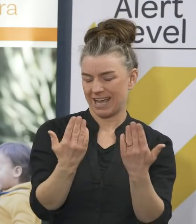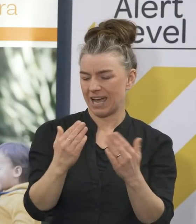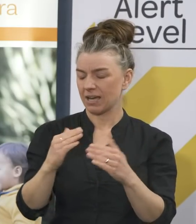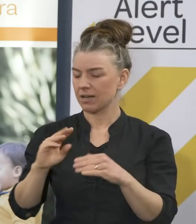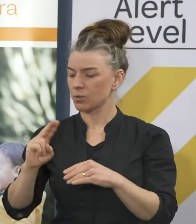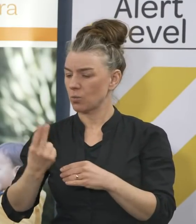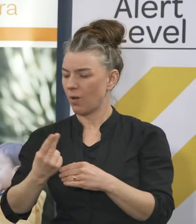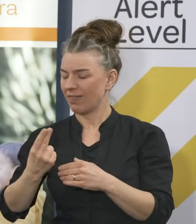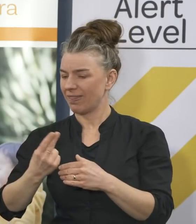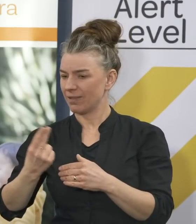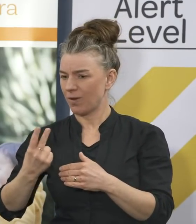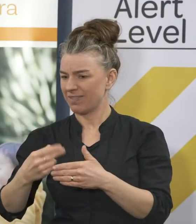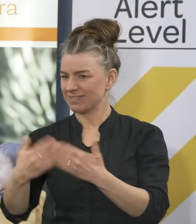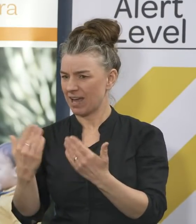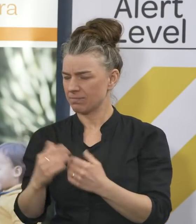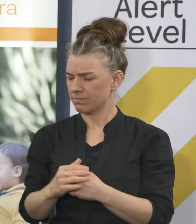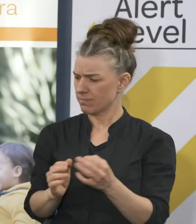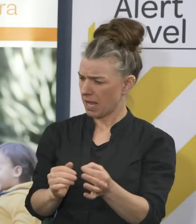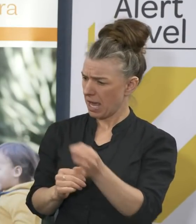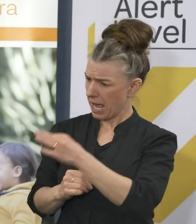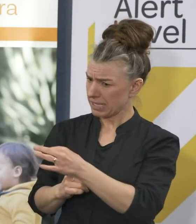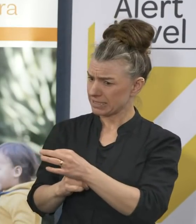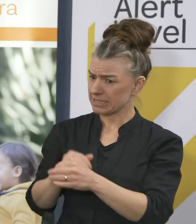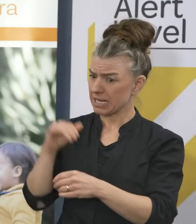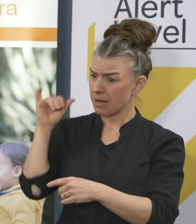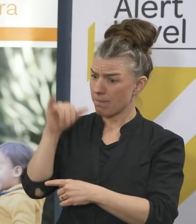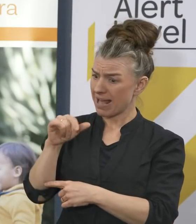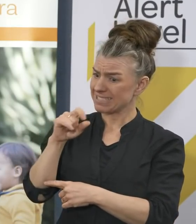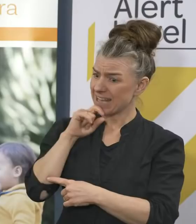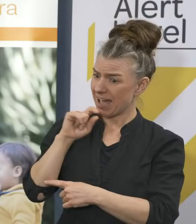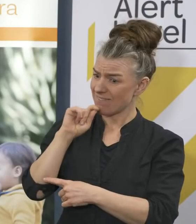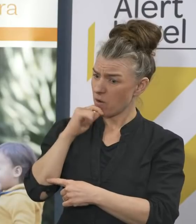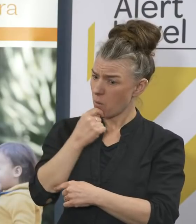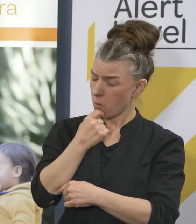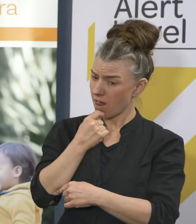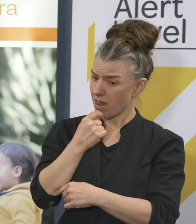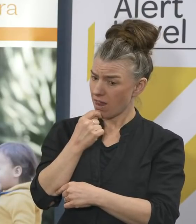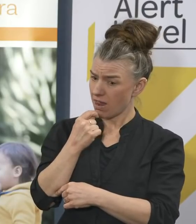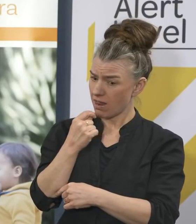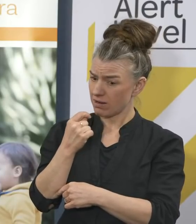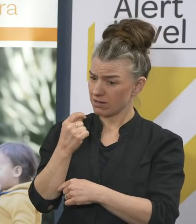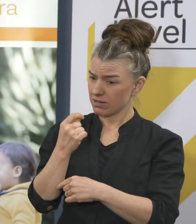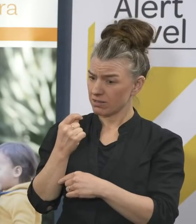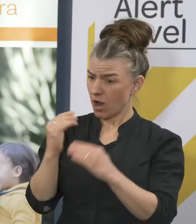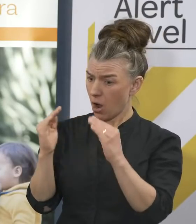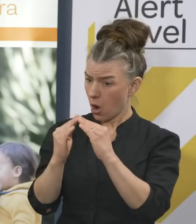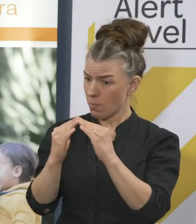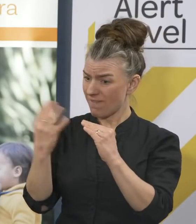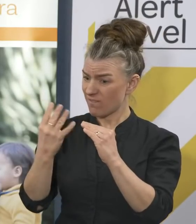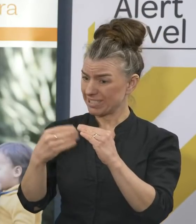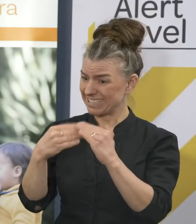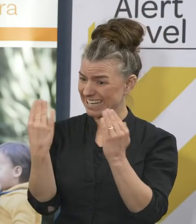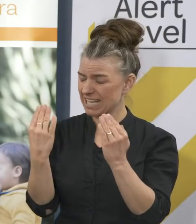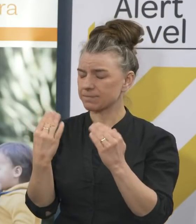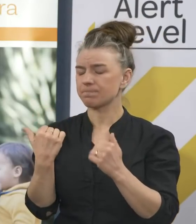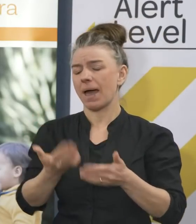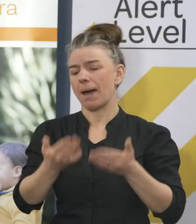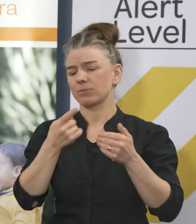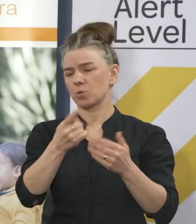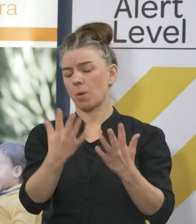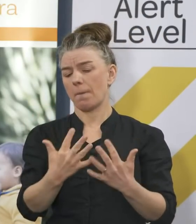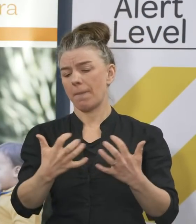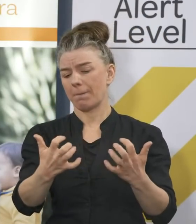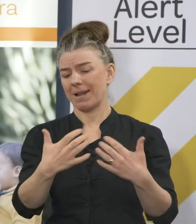crew on those flights have to isolate now, and if not, why not? That will be up to the public health unit. I don't have any, I trust the medical officers of health